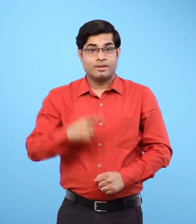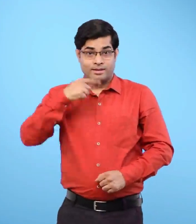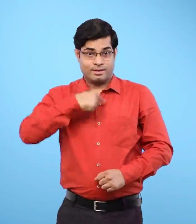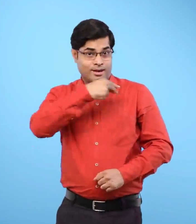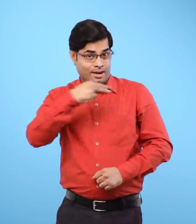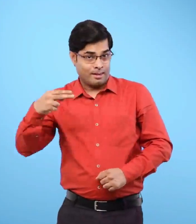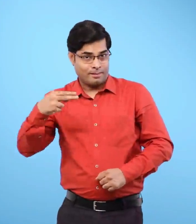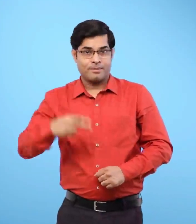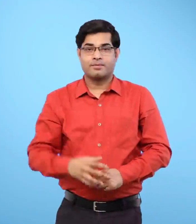I'm Lakshmi.